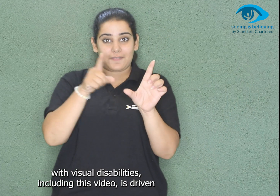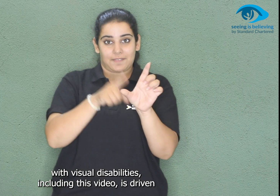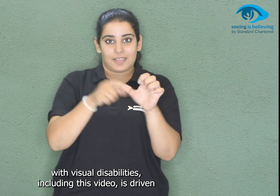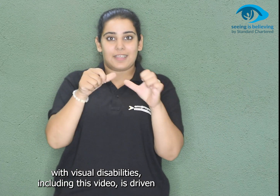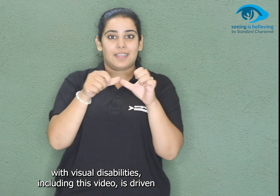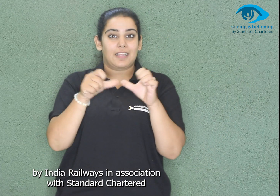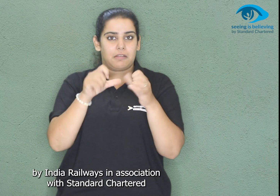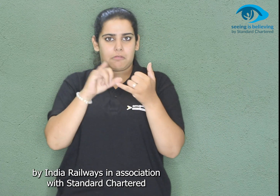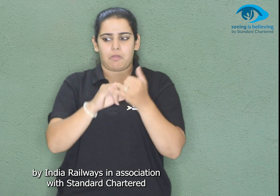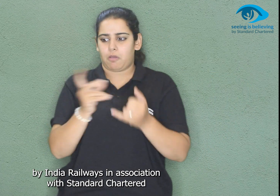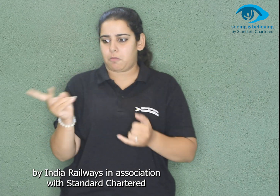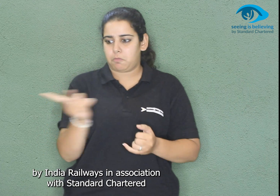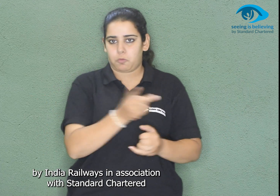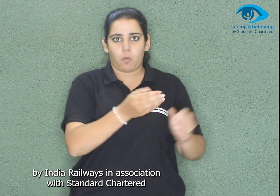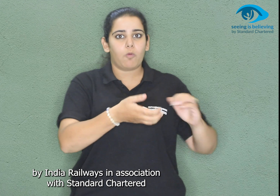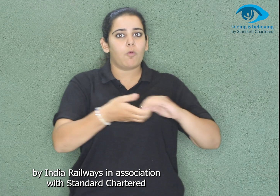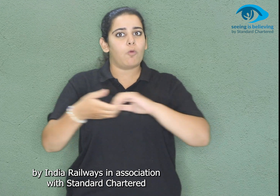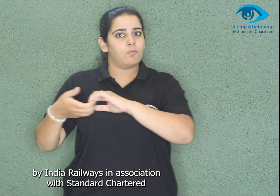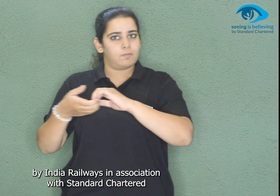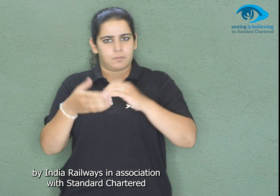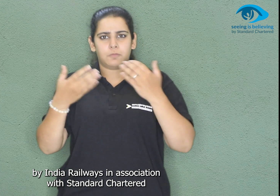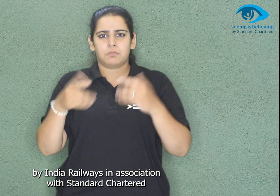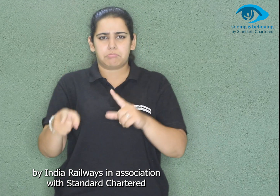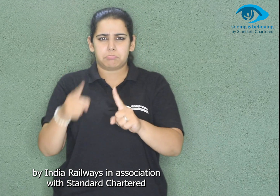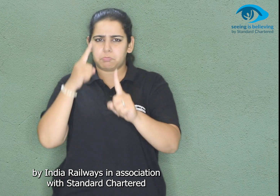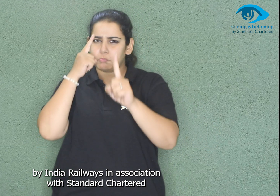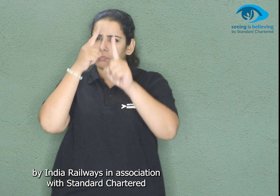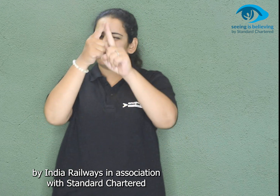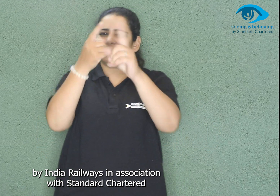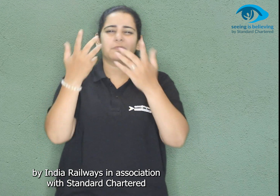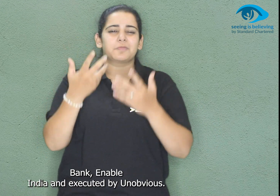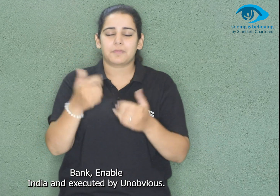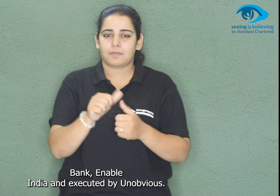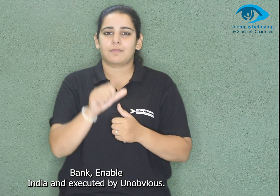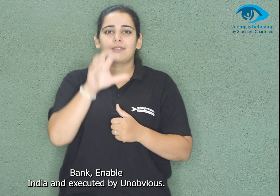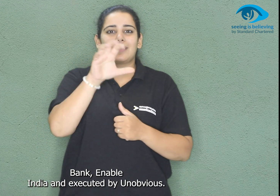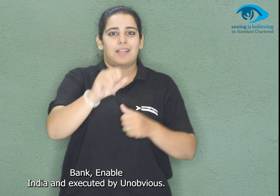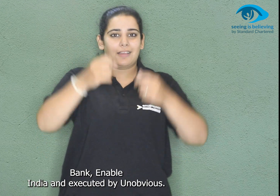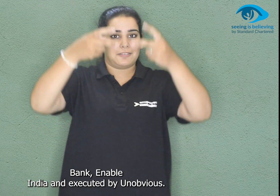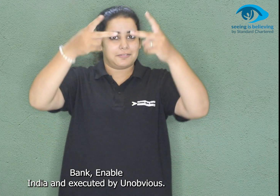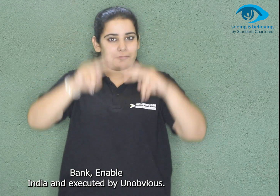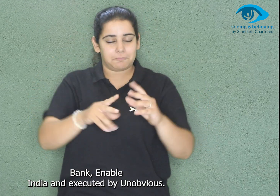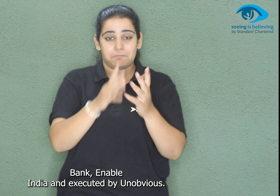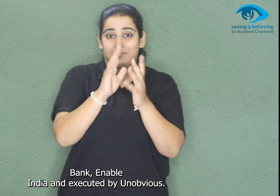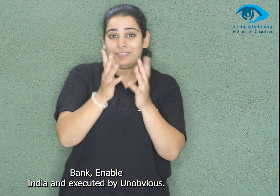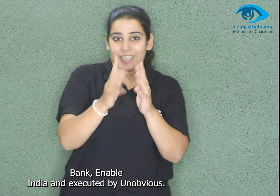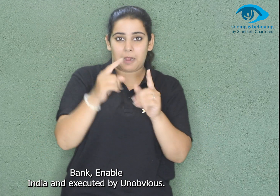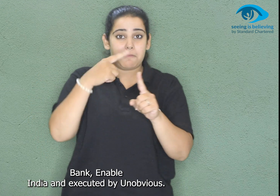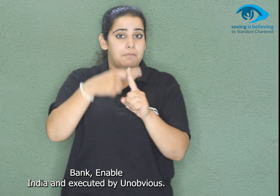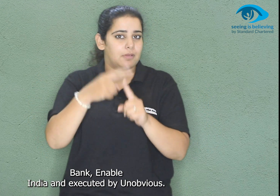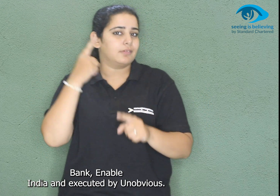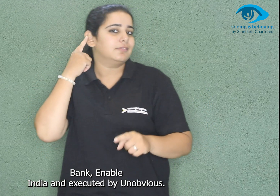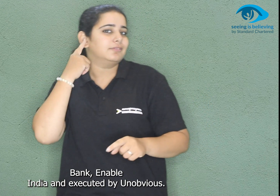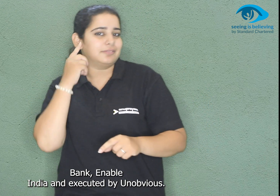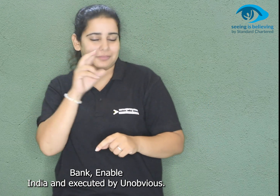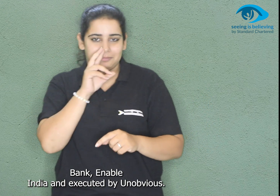is driven by India Railways in association with Standard Chartered Bank Enable India and executed by Anuprayas.